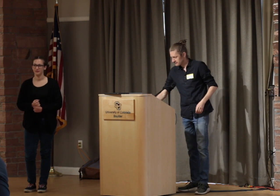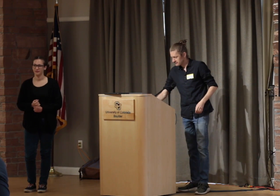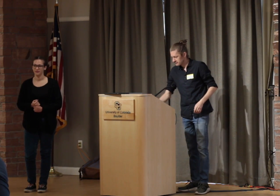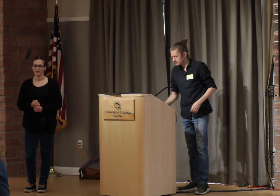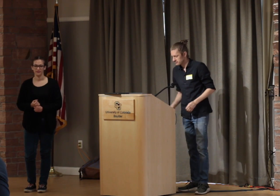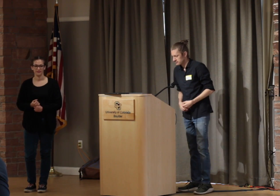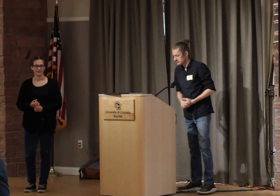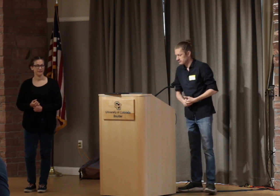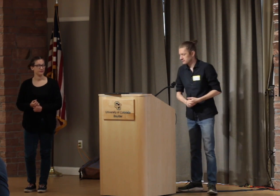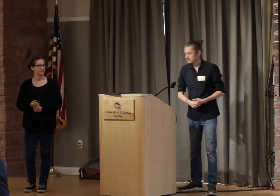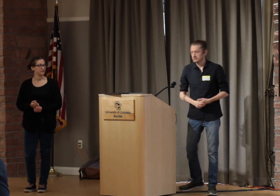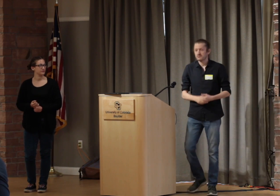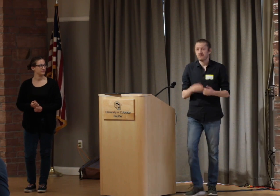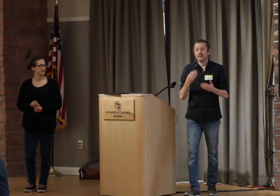so.